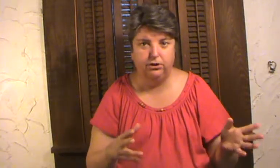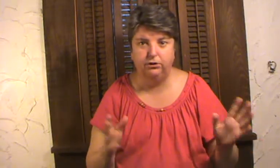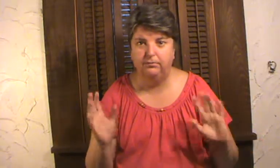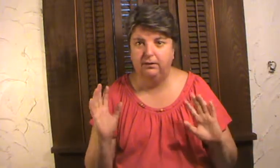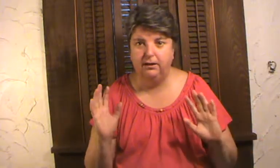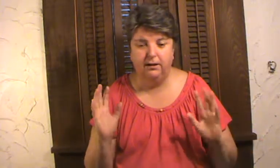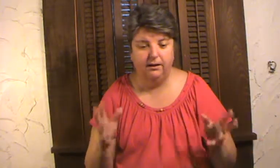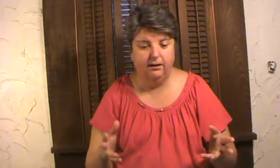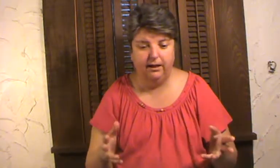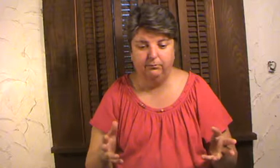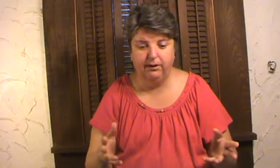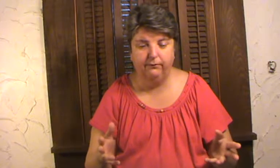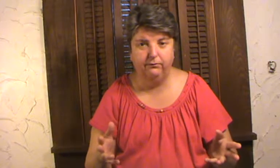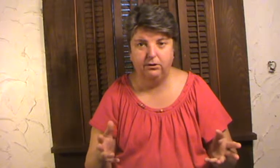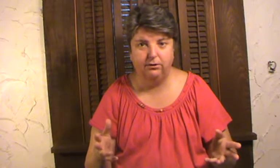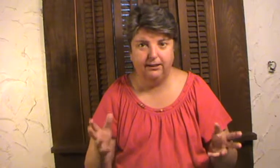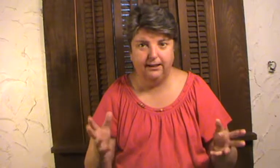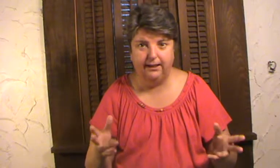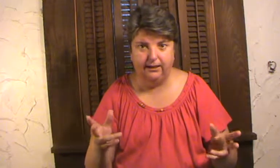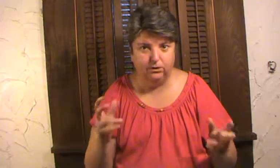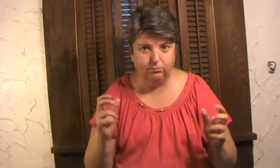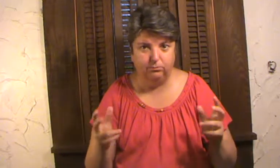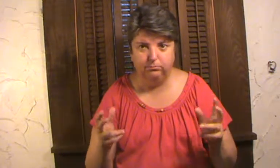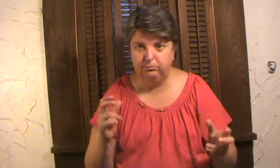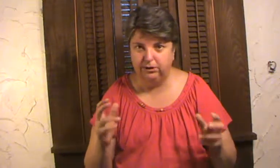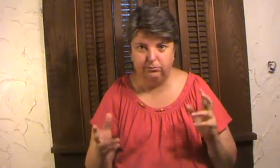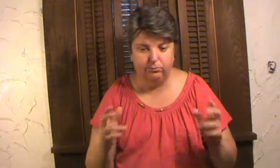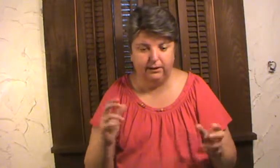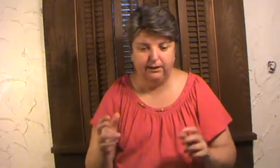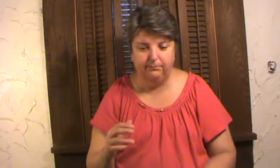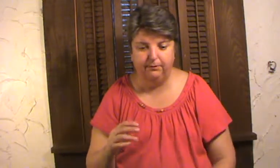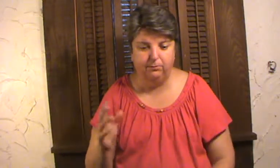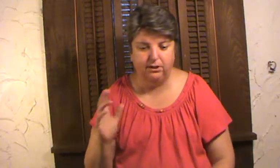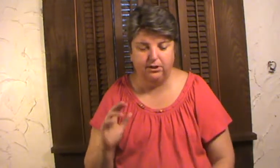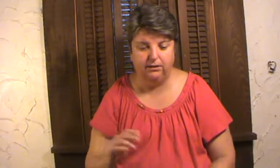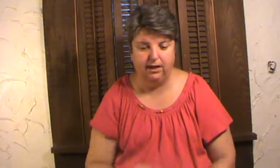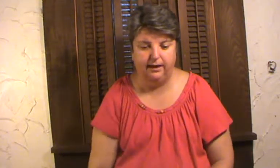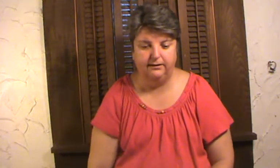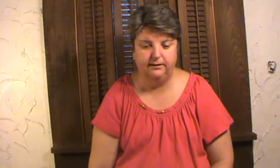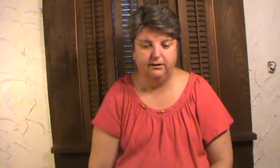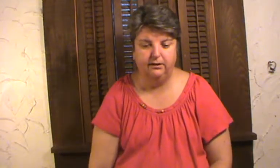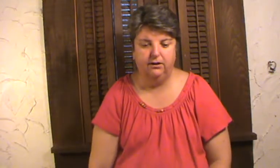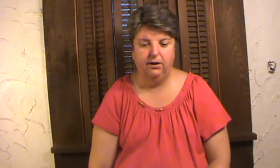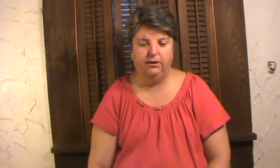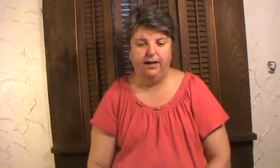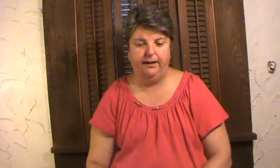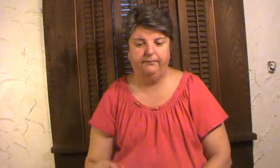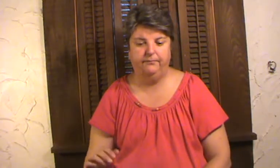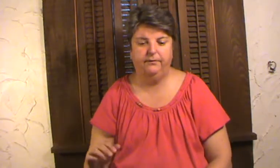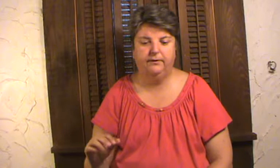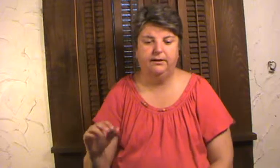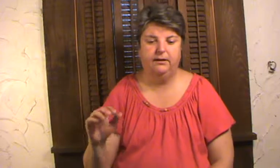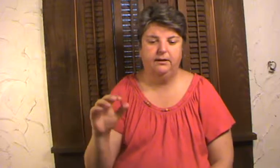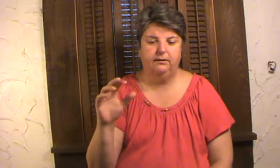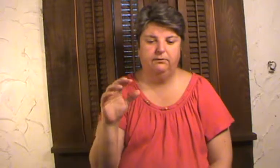YouTube and whatever you can get, and just really be watching a lot. Okay, we'll